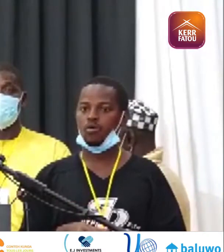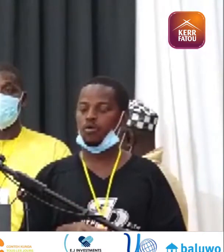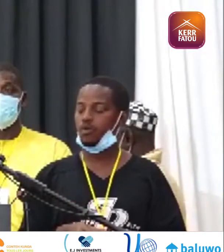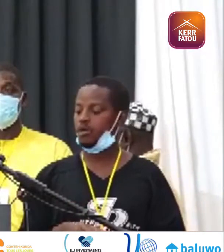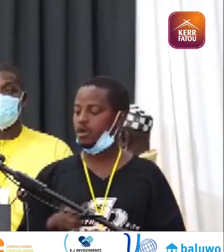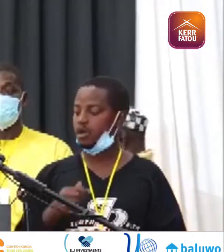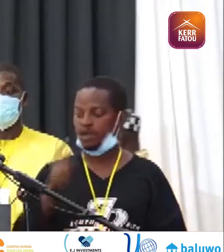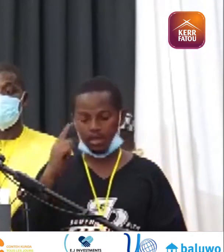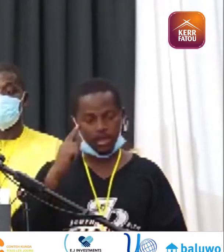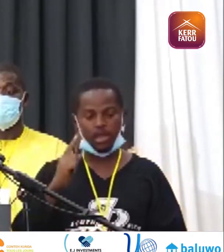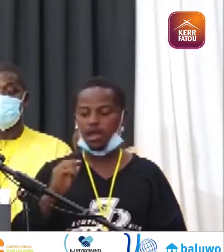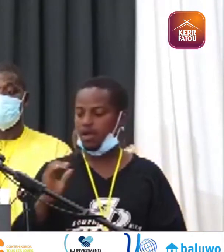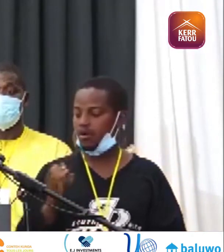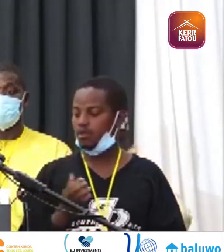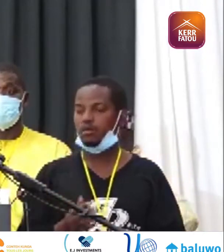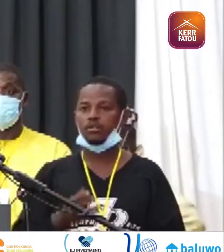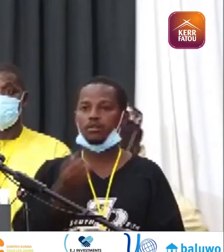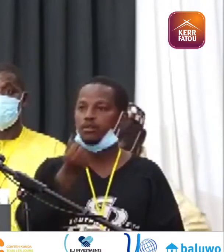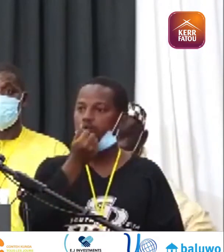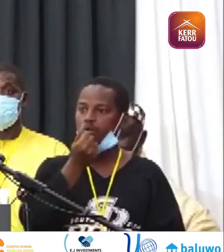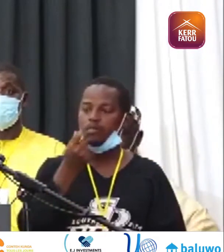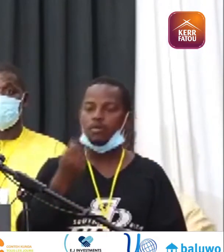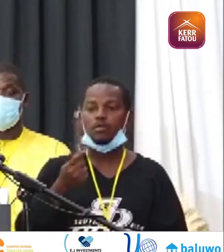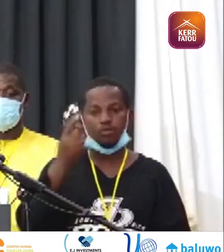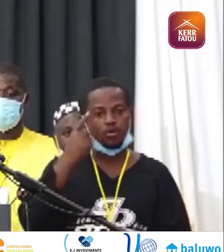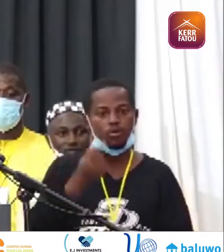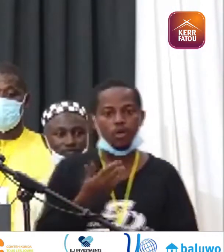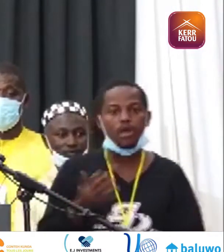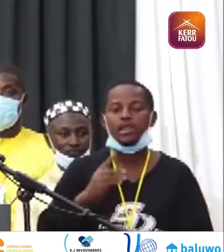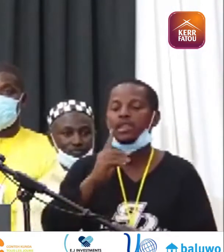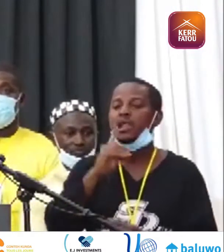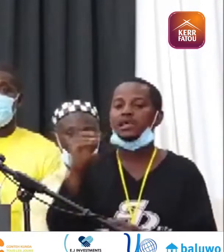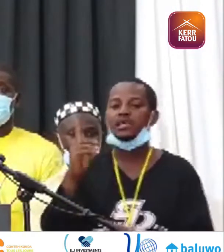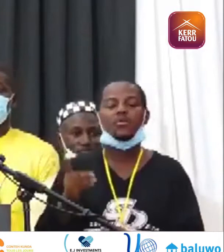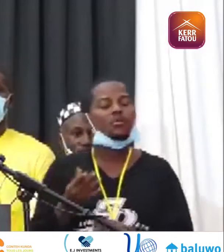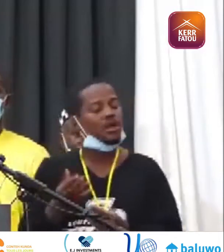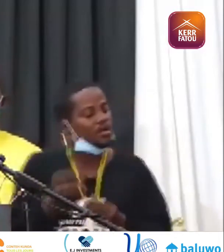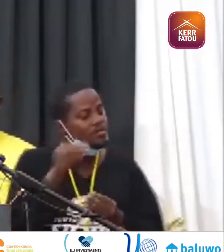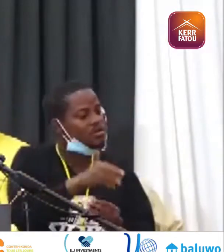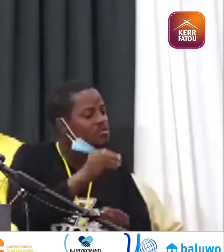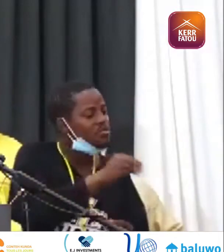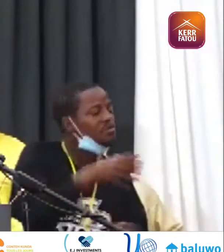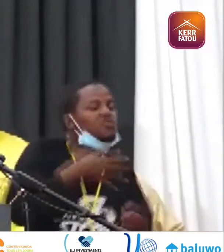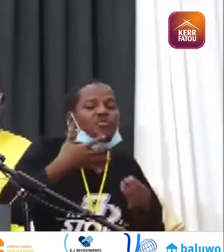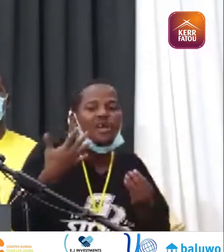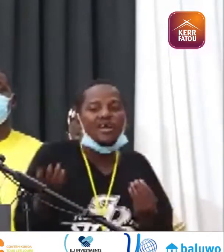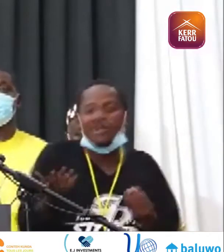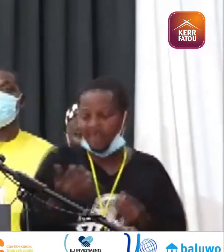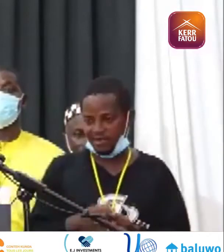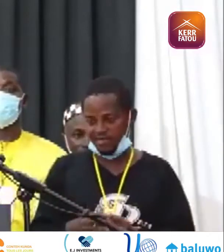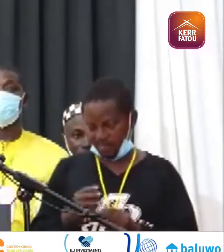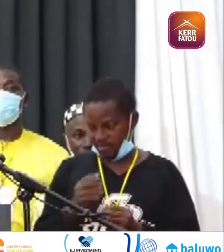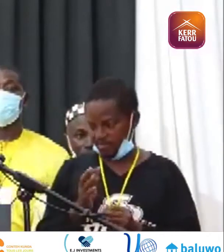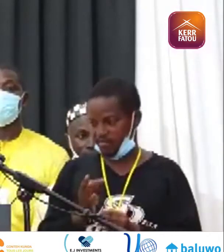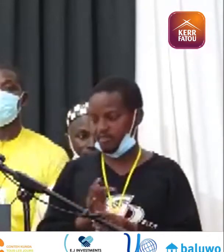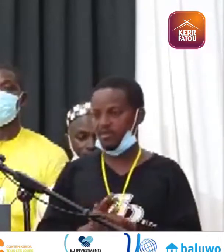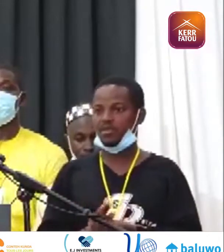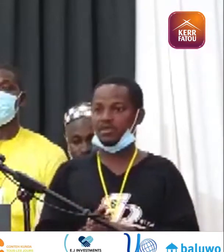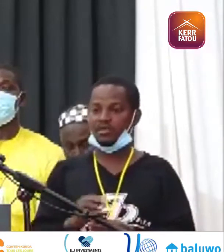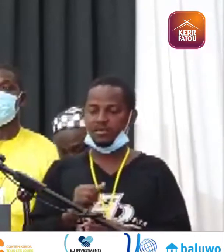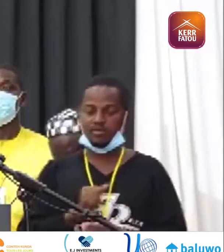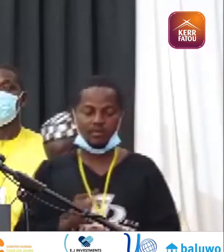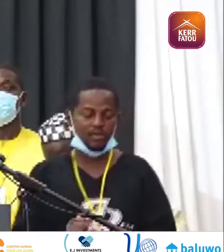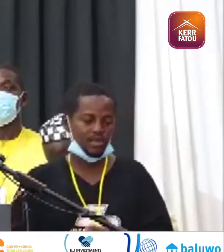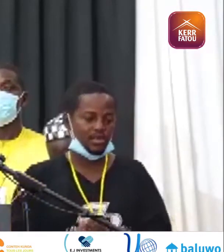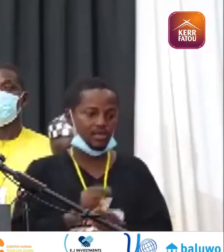I think I can go now to figures. You know where the dalasis and bututs are going. You know, when you send it